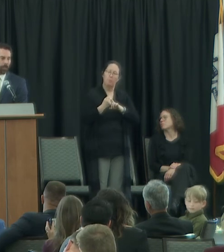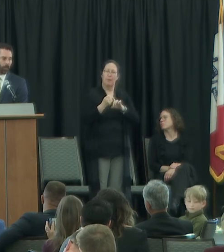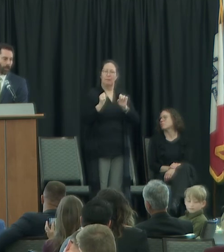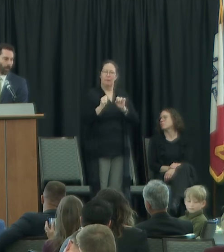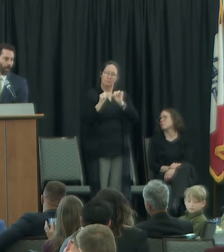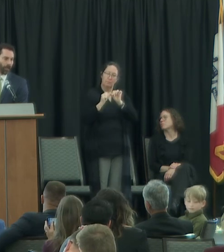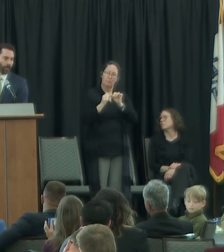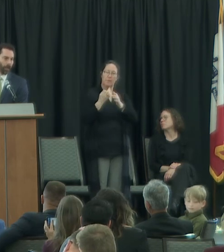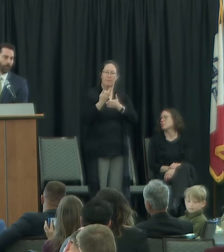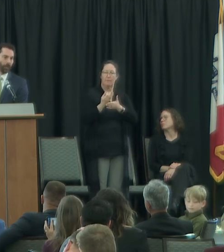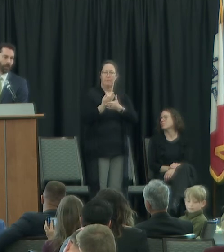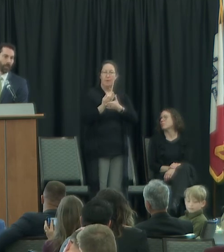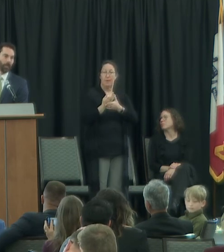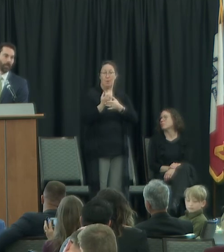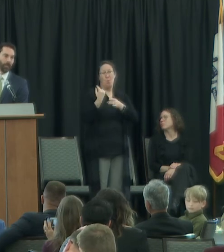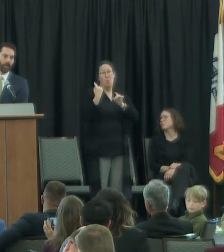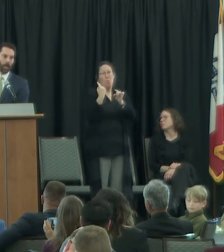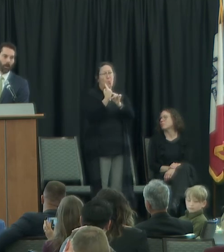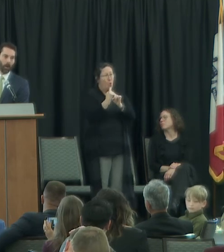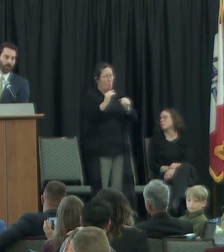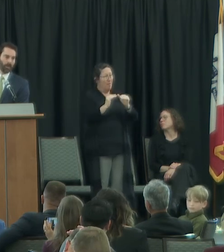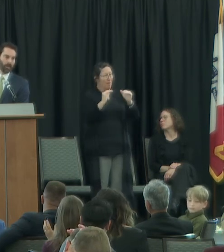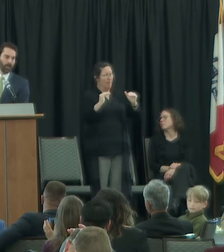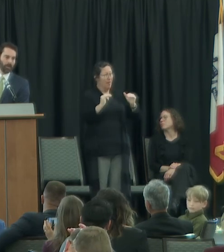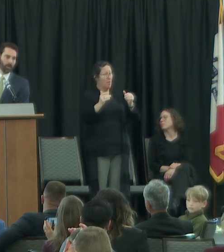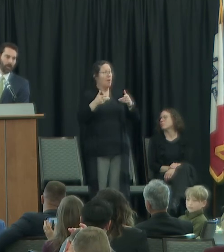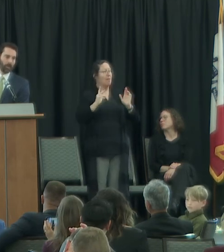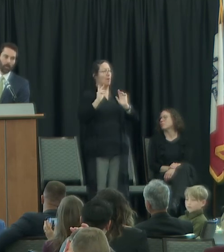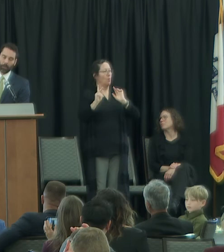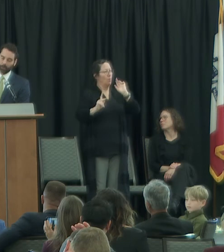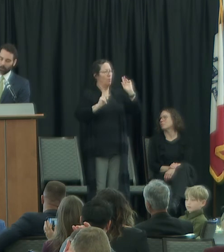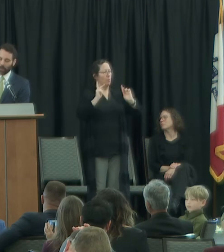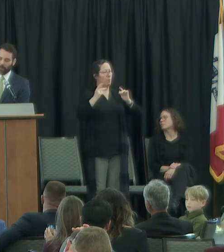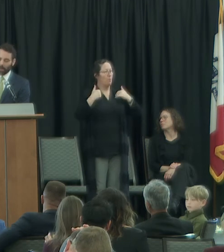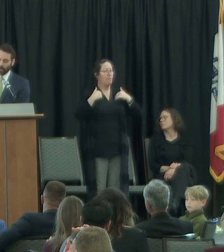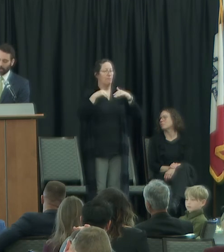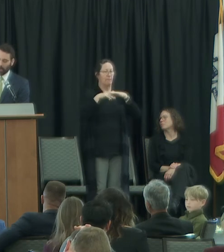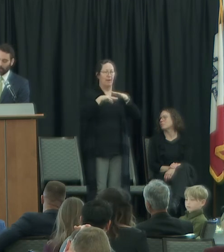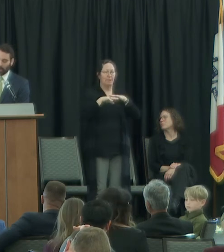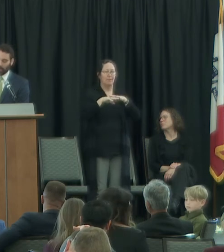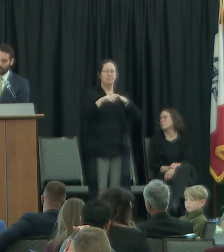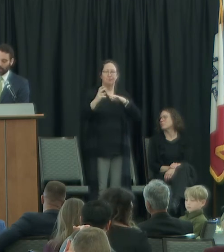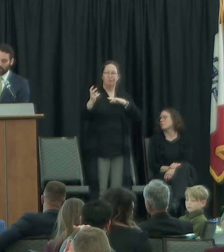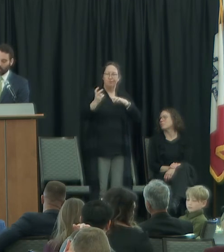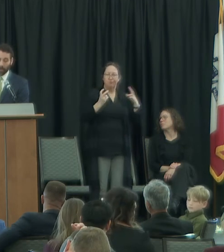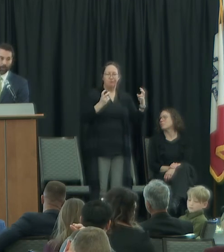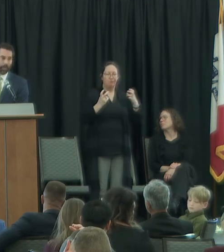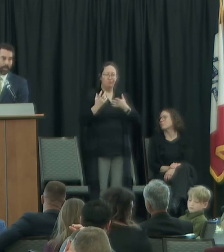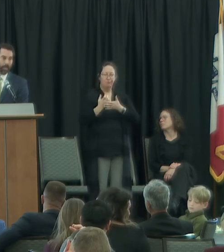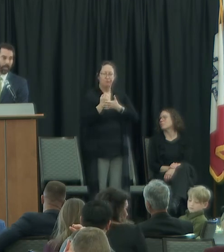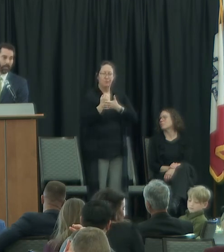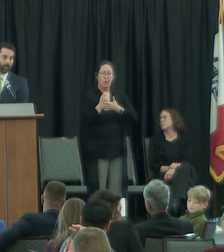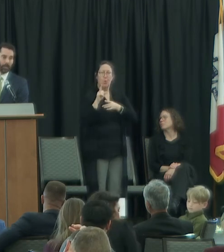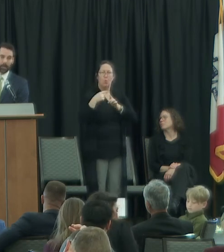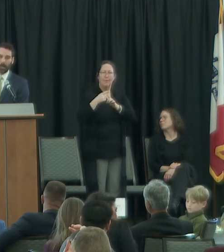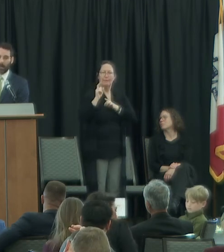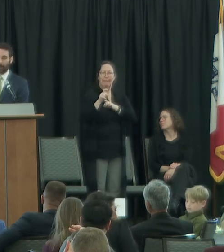to be funded at the level that allow our citizens and people from the other areas come in whenever they need